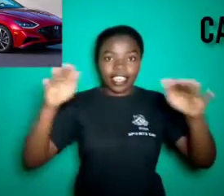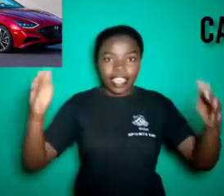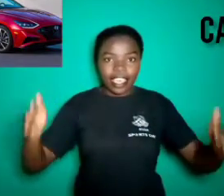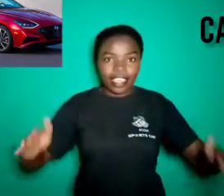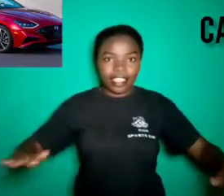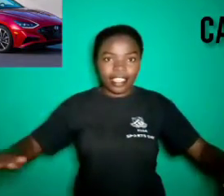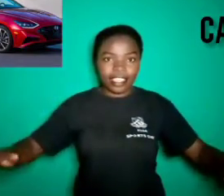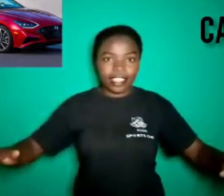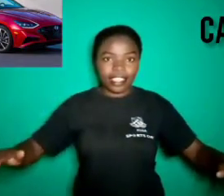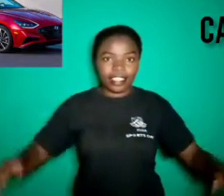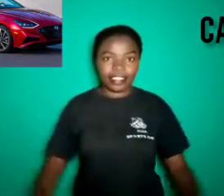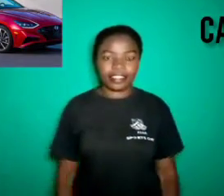car.